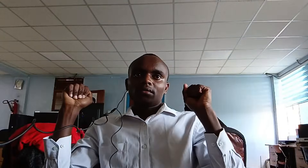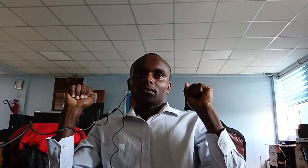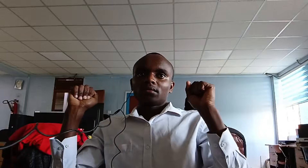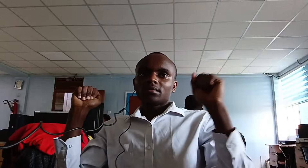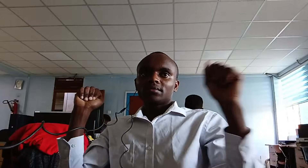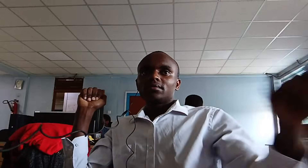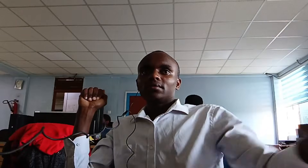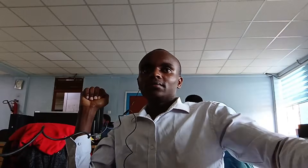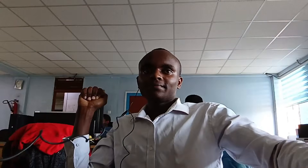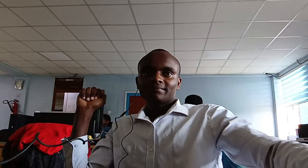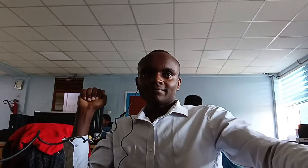So